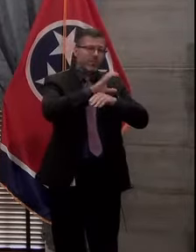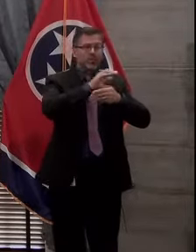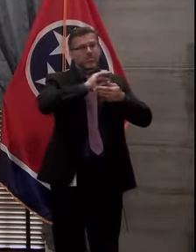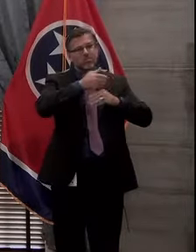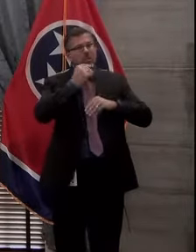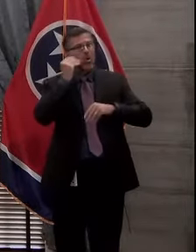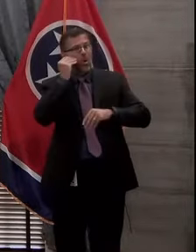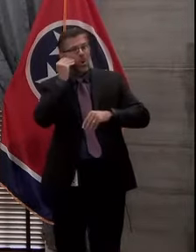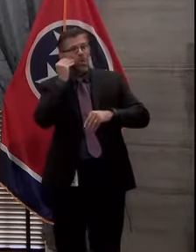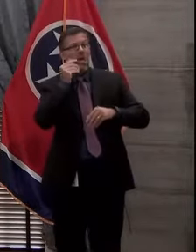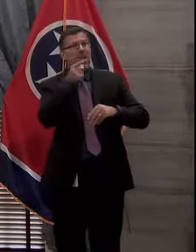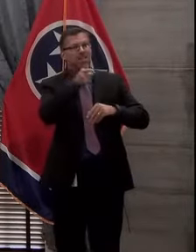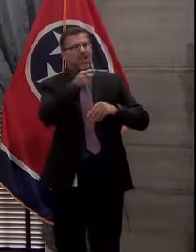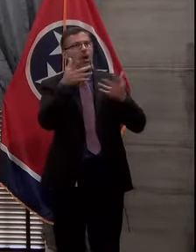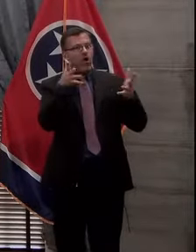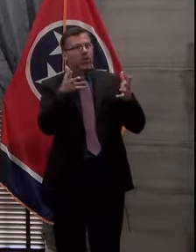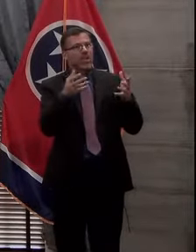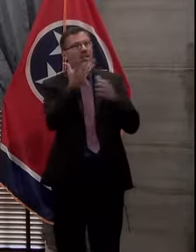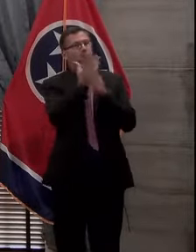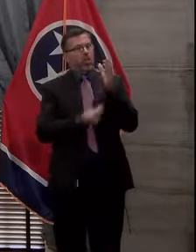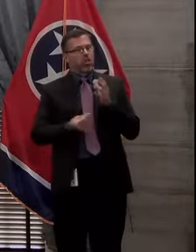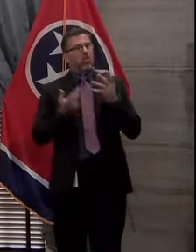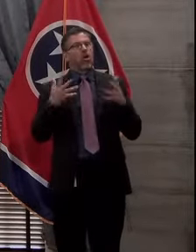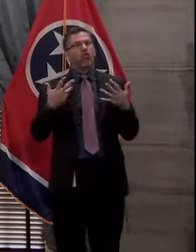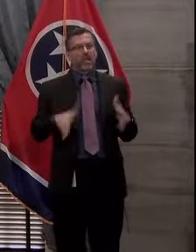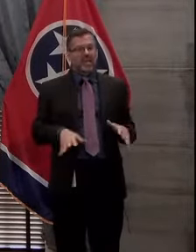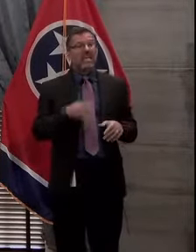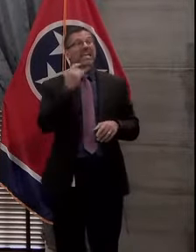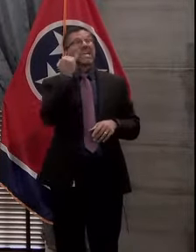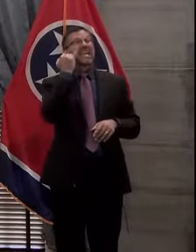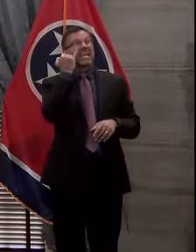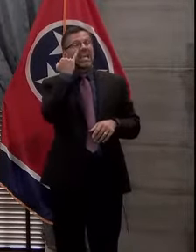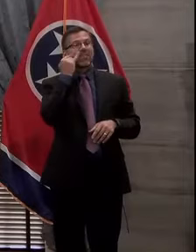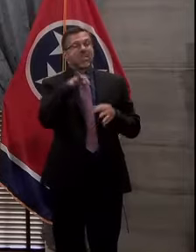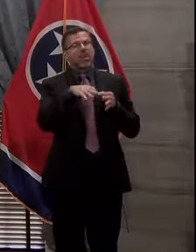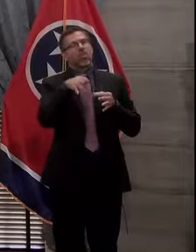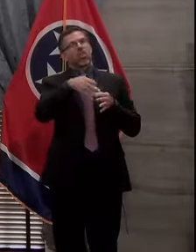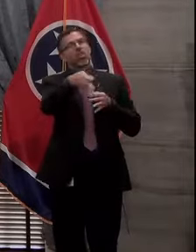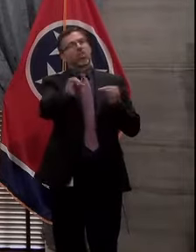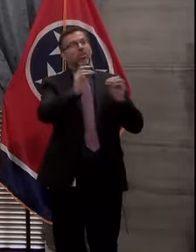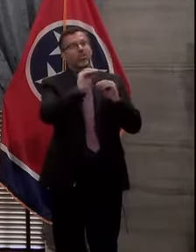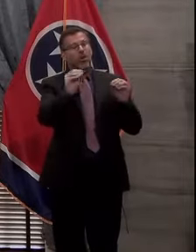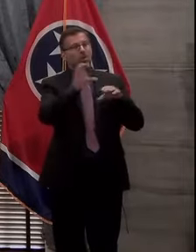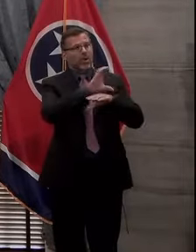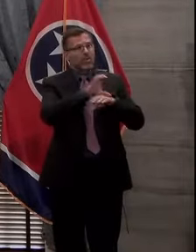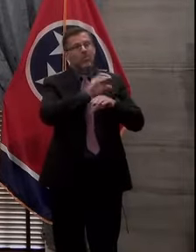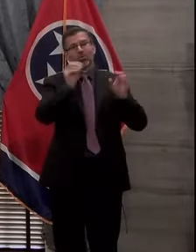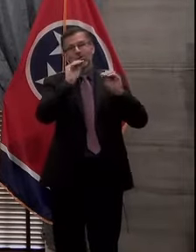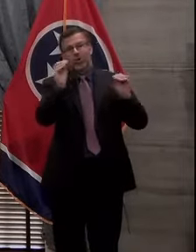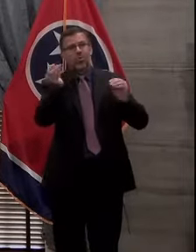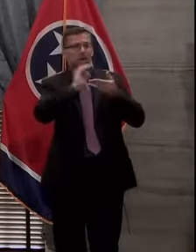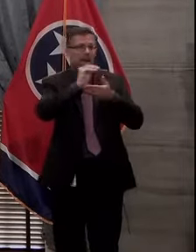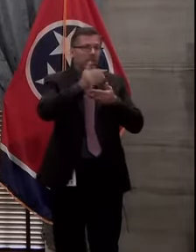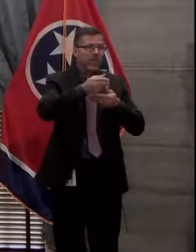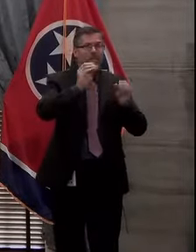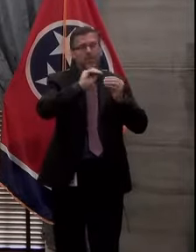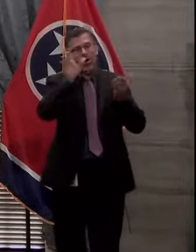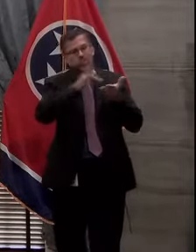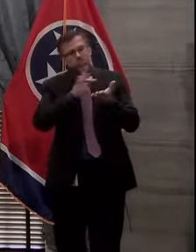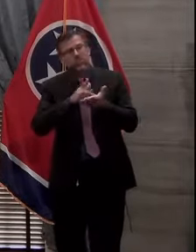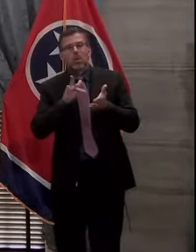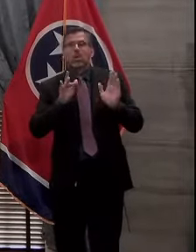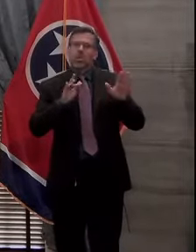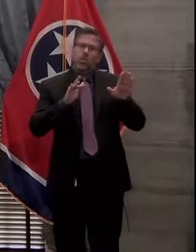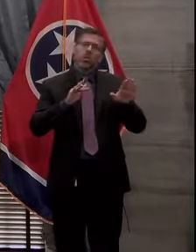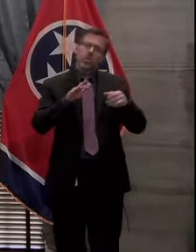experiencing achievement gaps as it is. And so if they are not getting that access or they don't have that access, it is the responsibility of the district and of the state